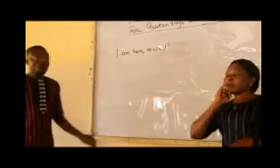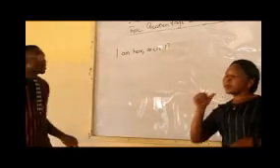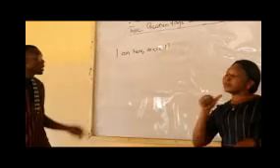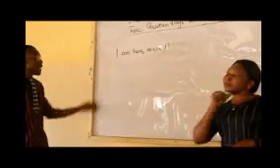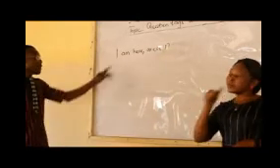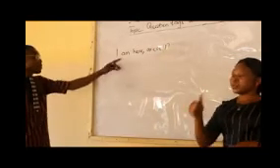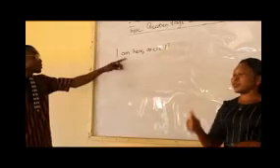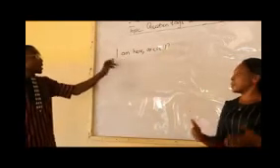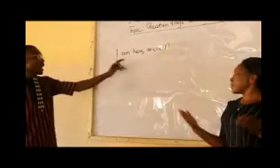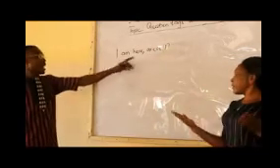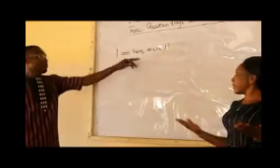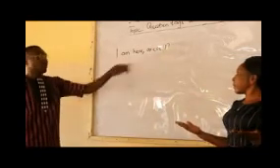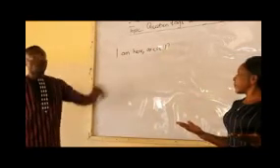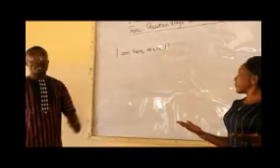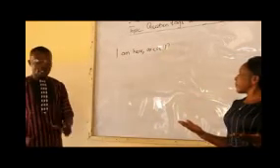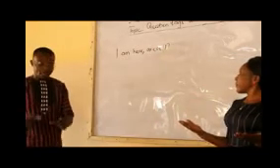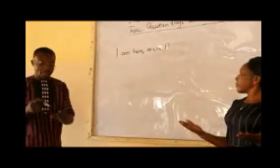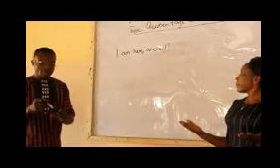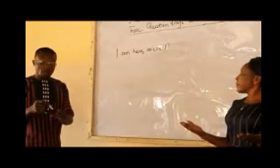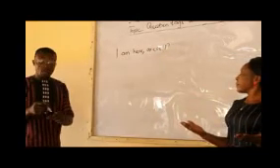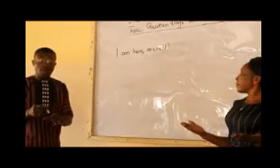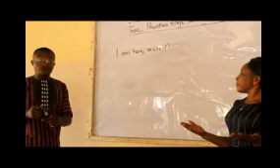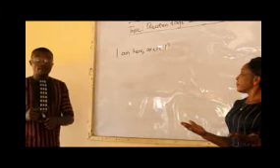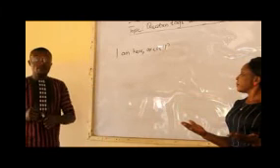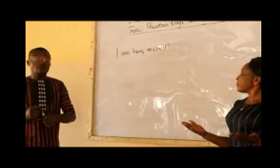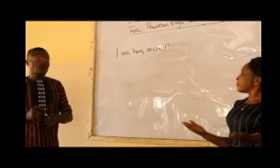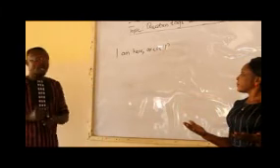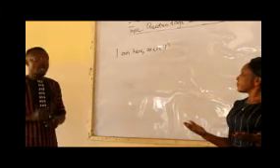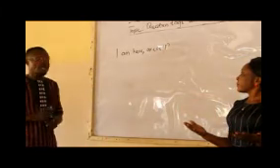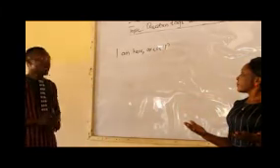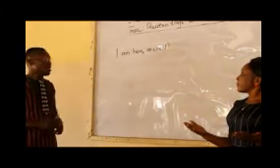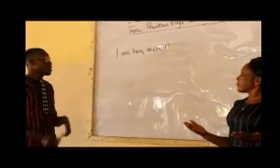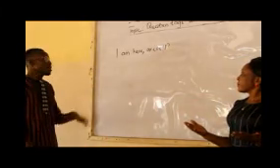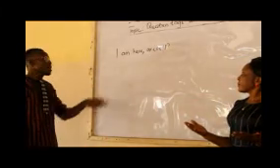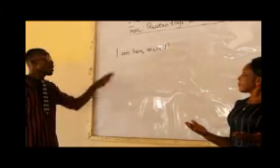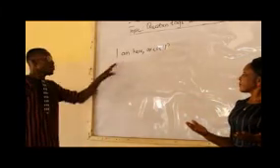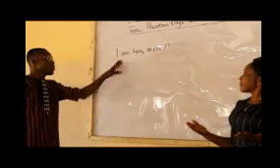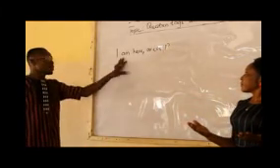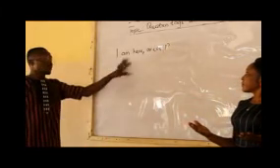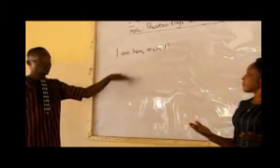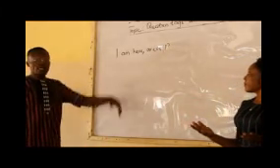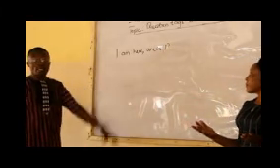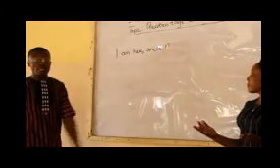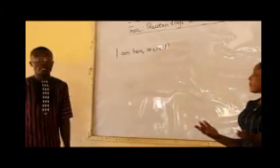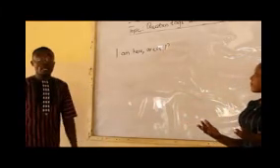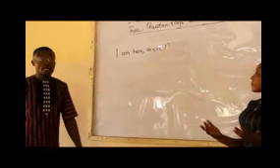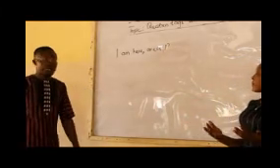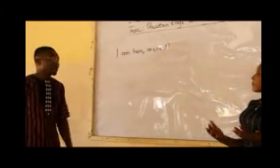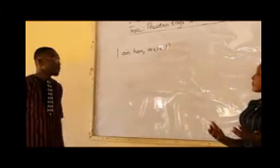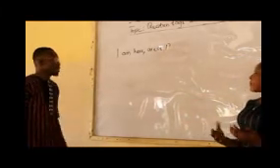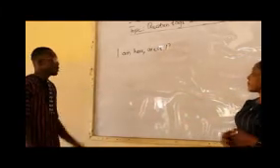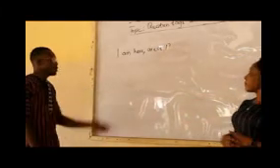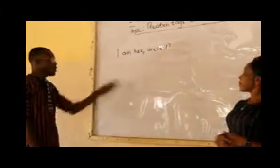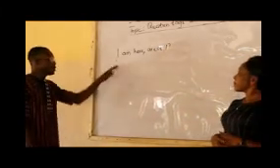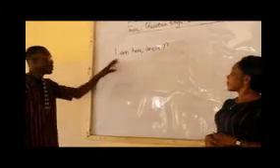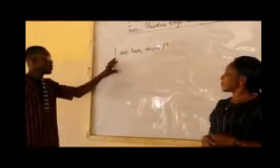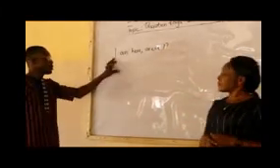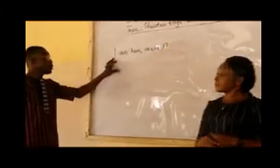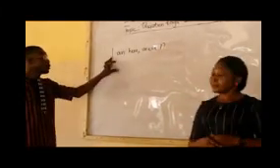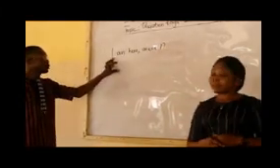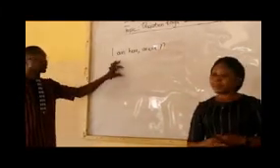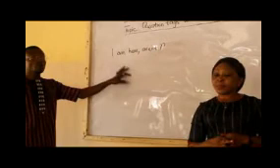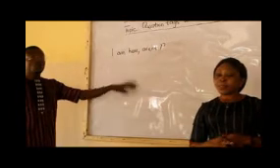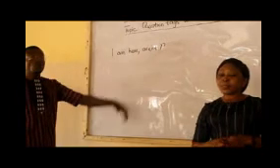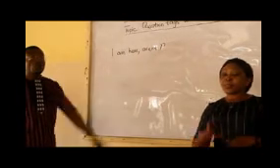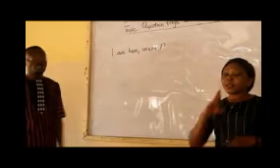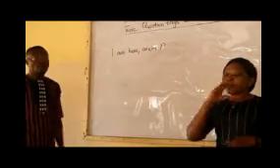You do not say amn't I, because I said that all the verbs of the auxiliary are mostly repeated in the tag.